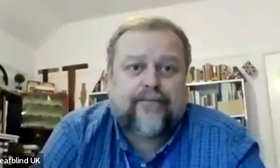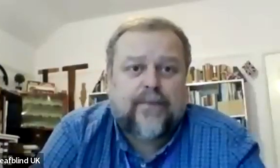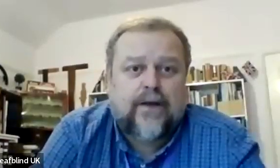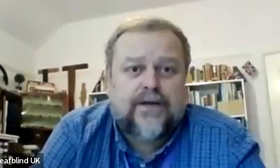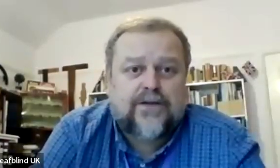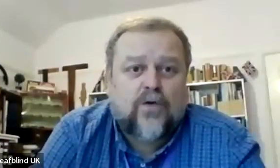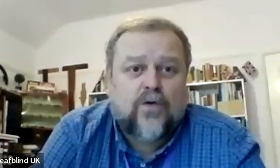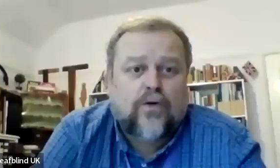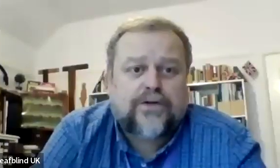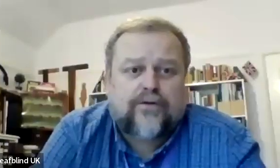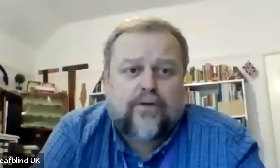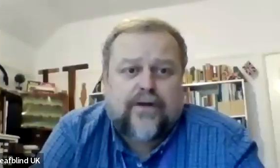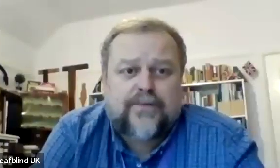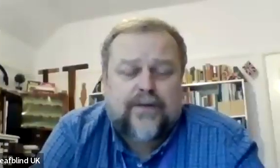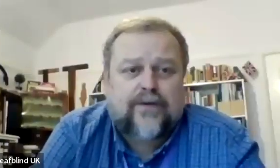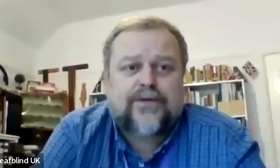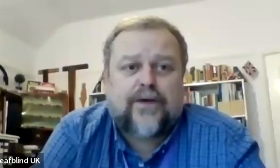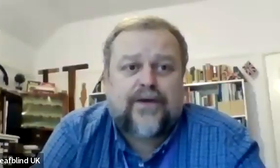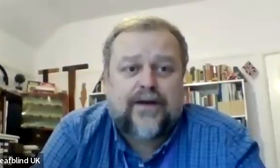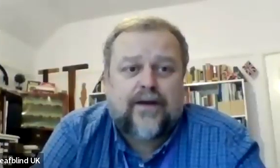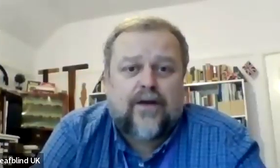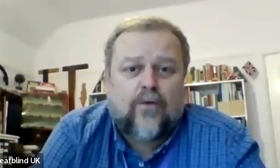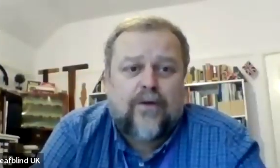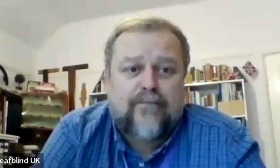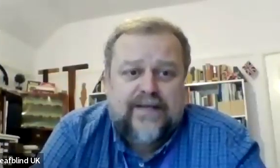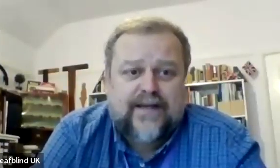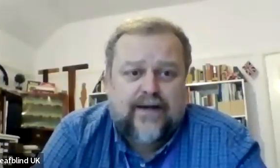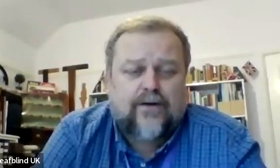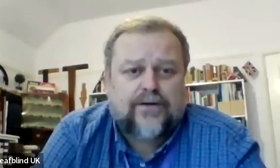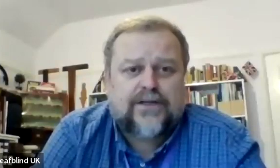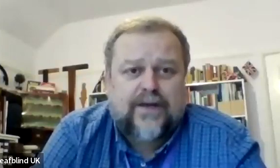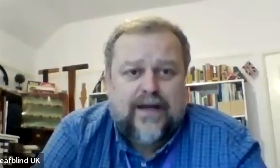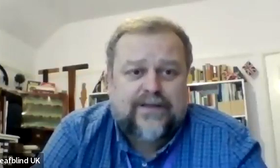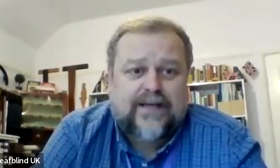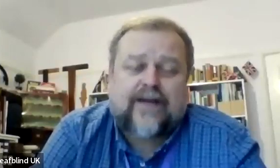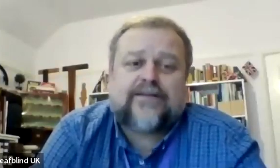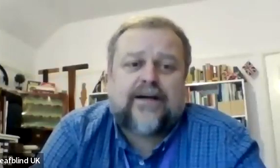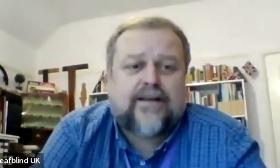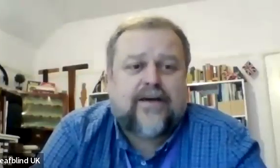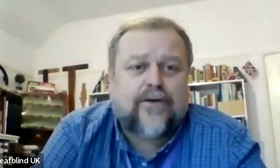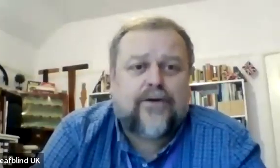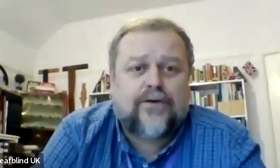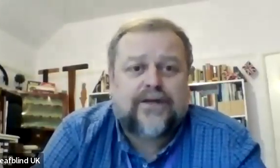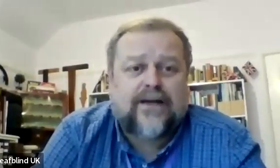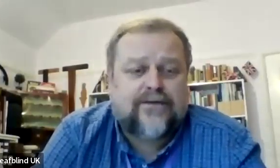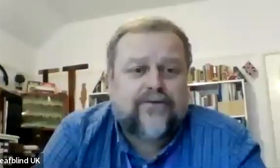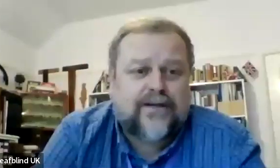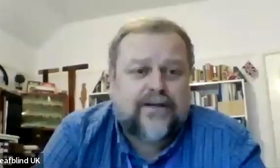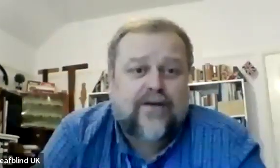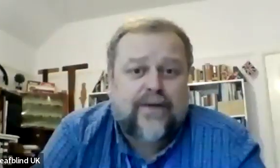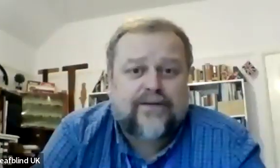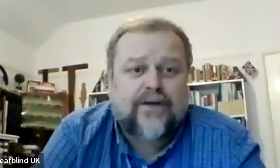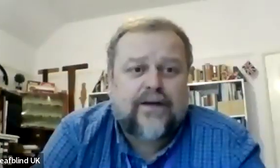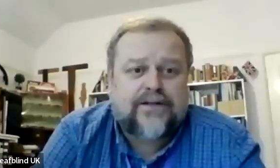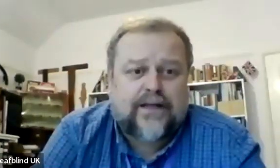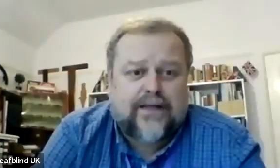air. So a quarter of all of those people who responded were missing not just being able to get outside of their front doors and have some fresh air